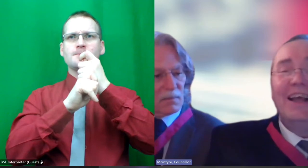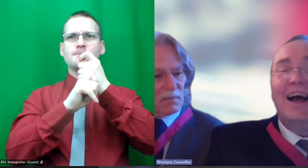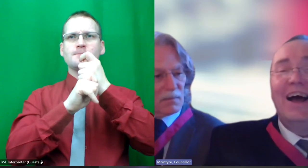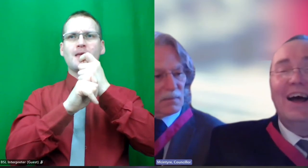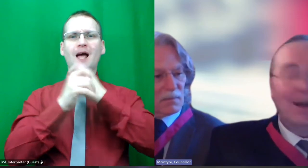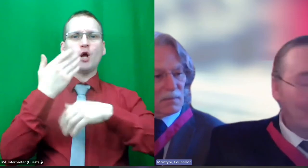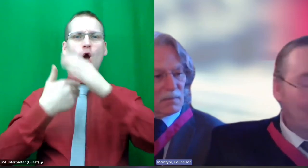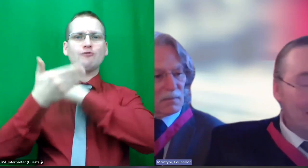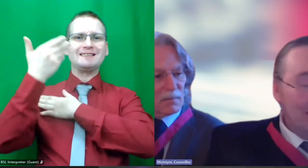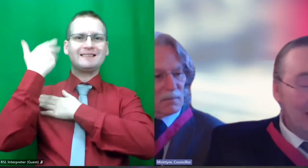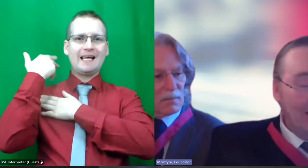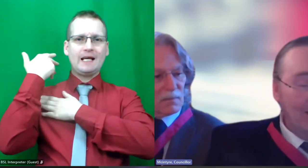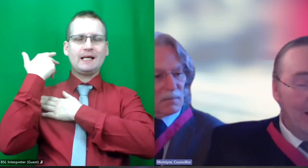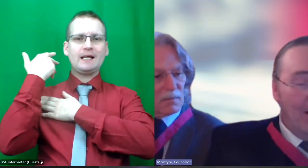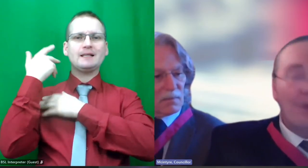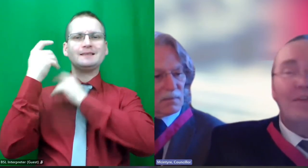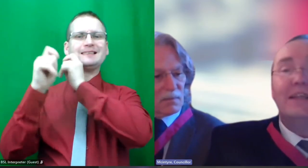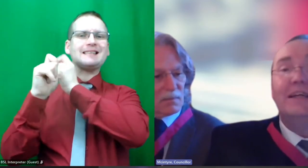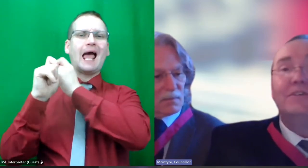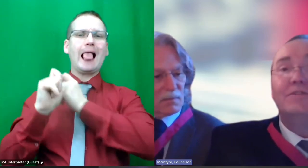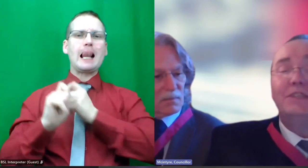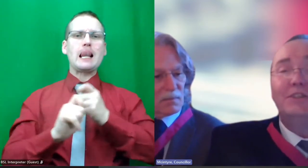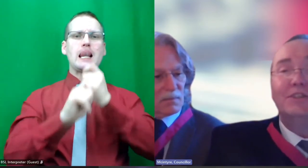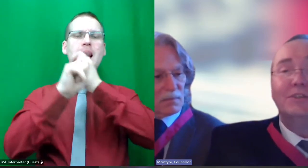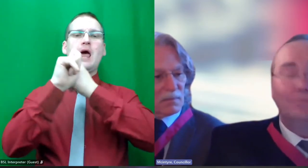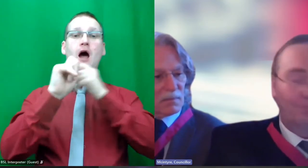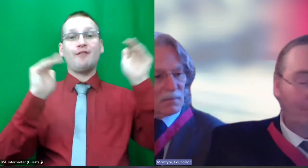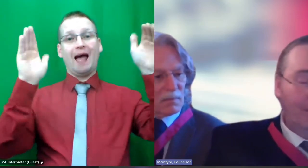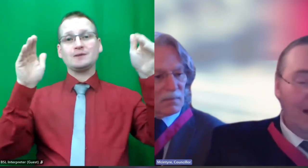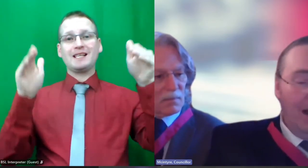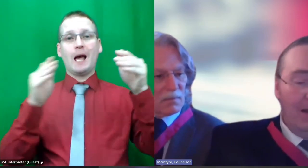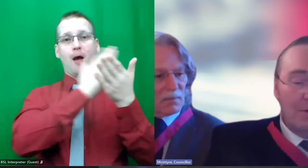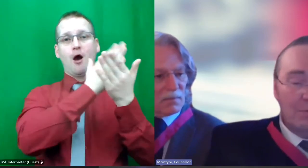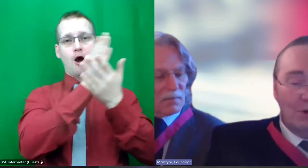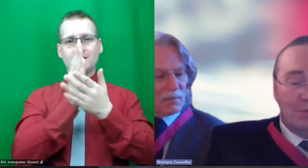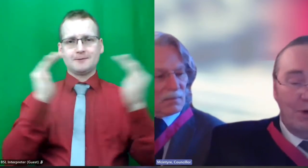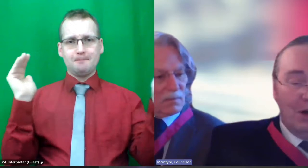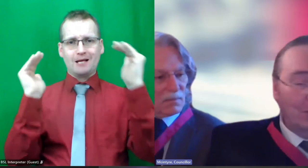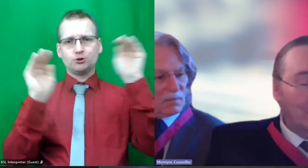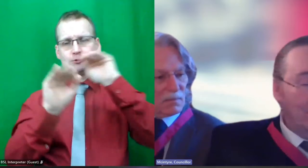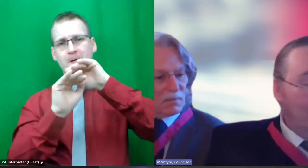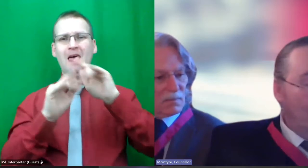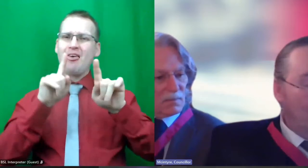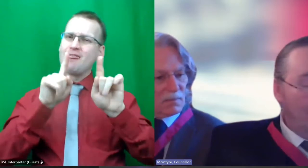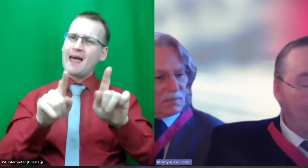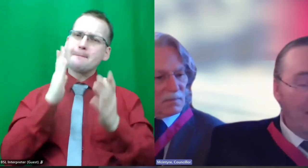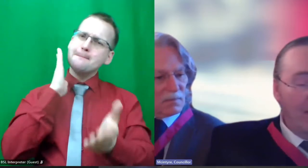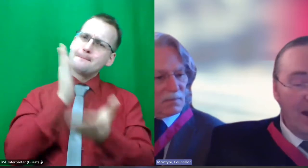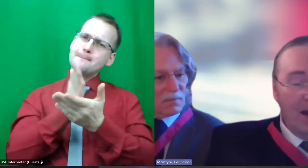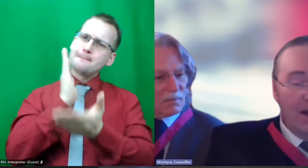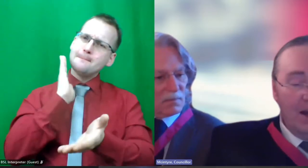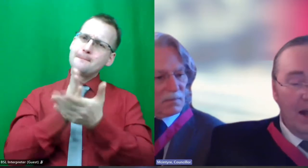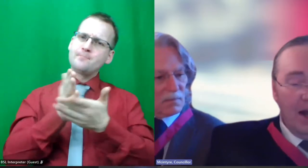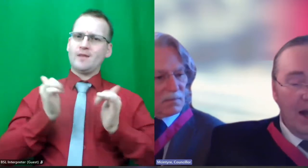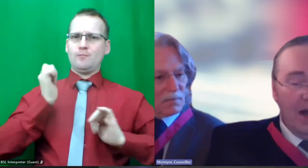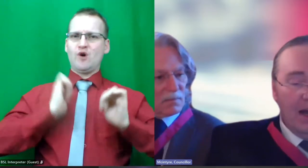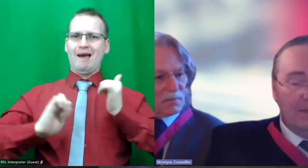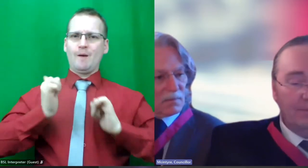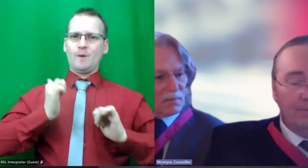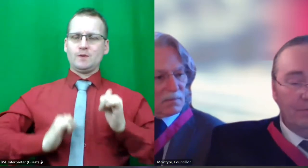heuristic detail of the external features. They were most proud of their